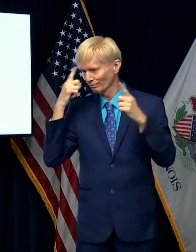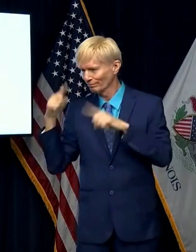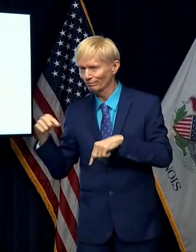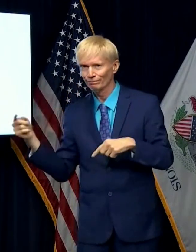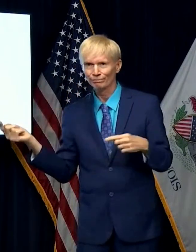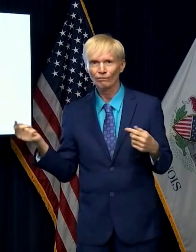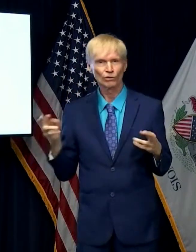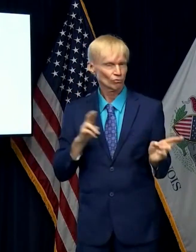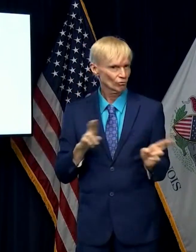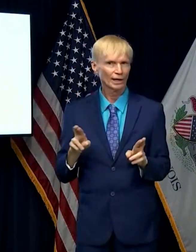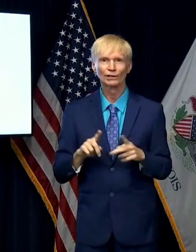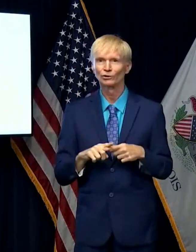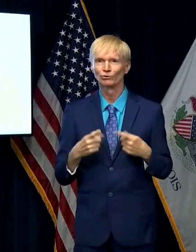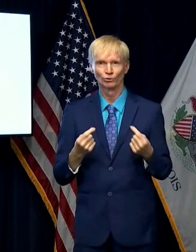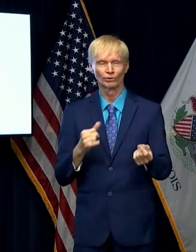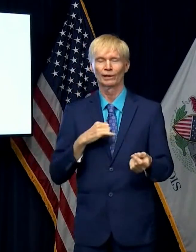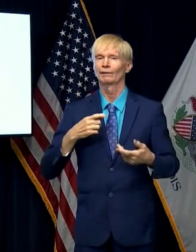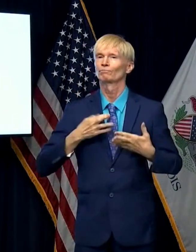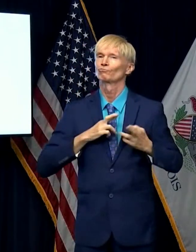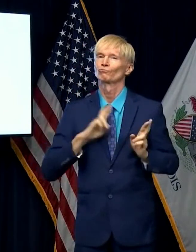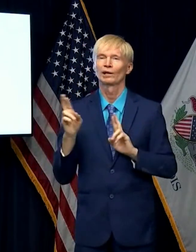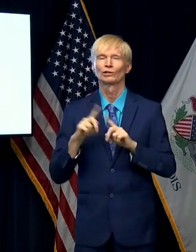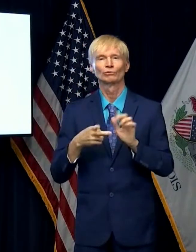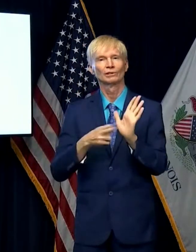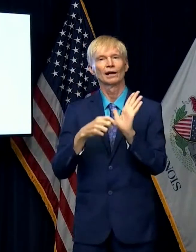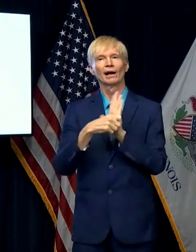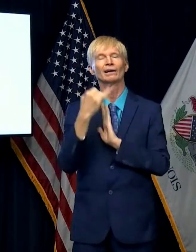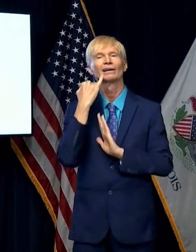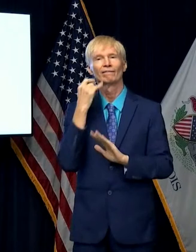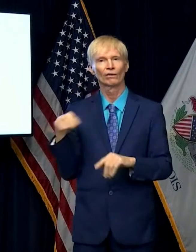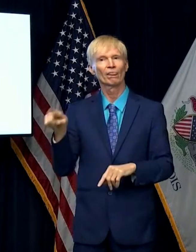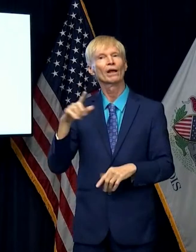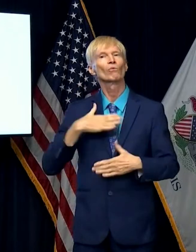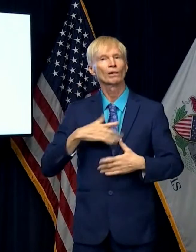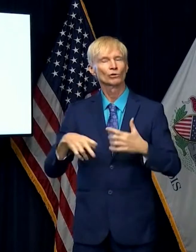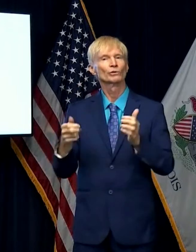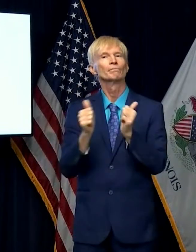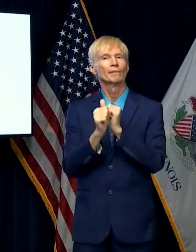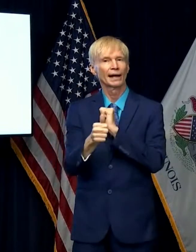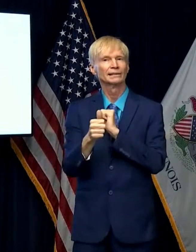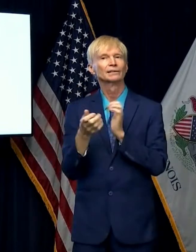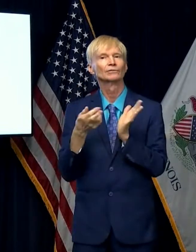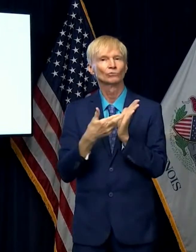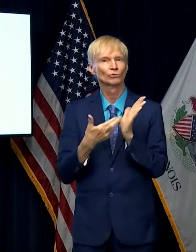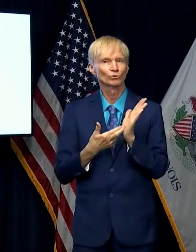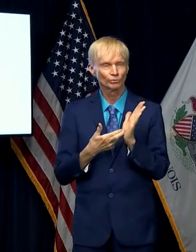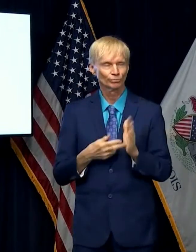is ready to move, and I intend to sign it if they'll pass it. All right, thanks, everyone. Thank you.